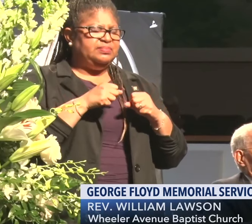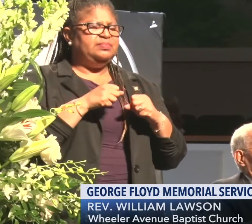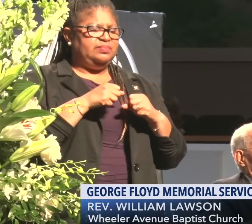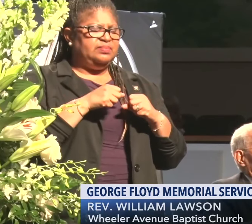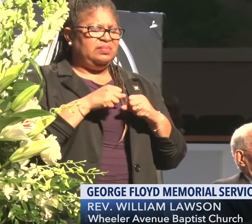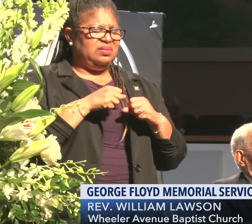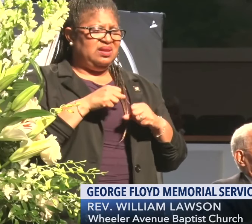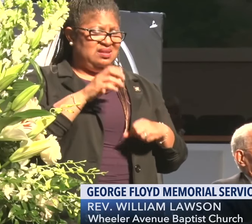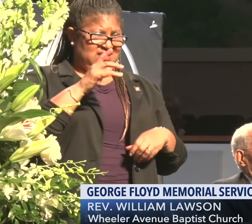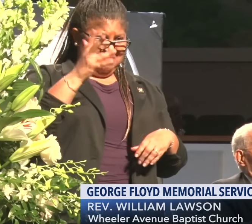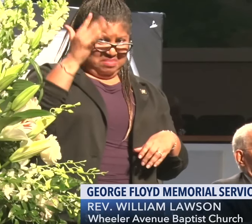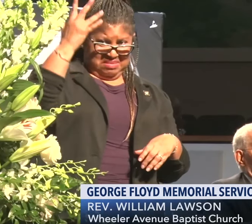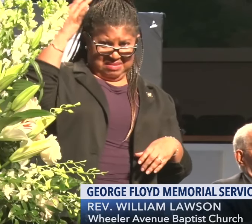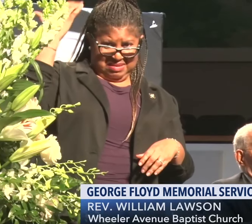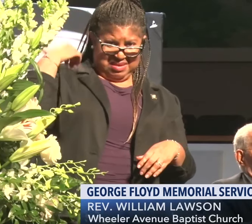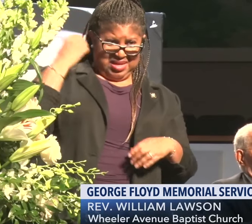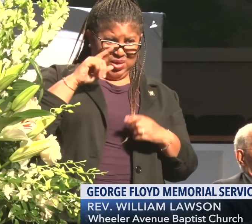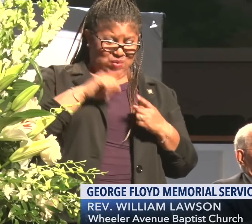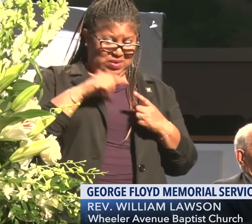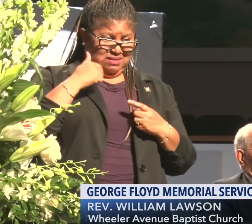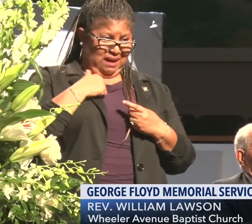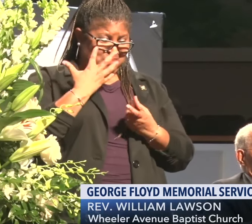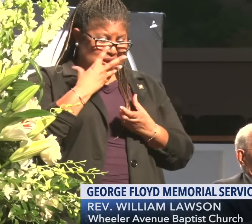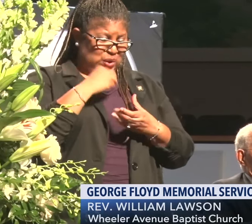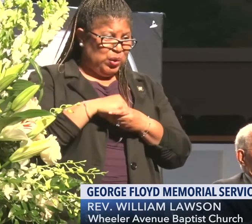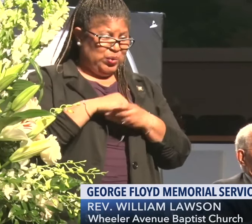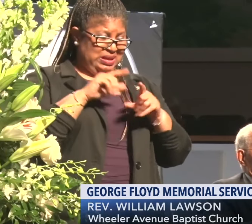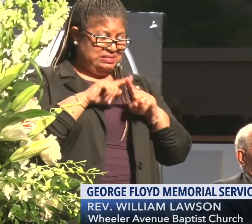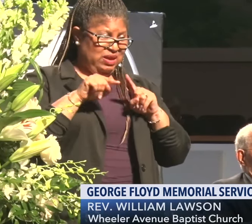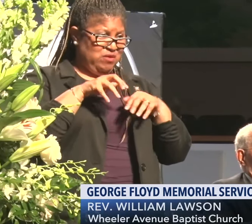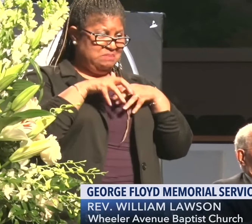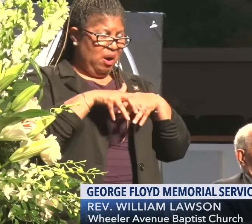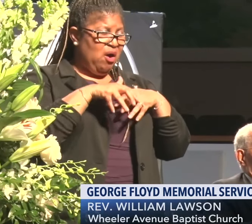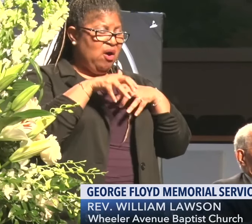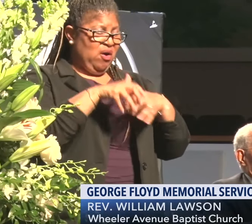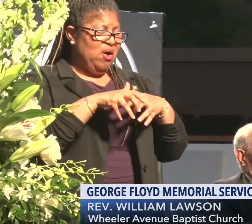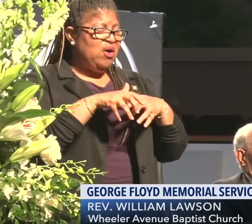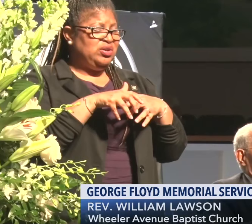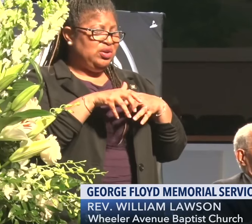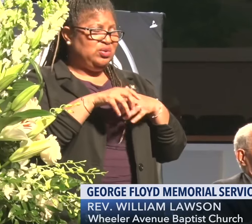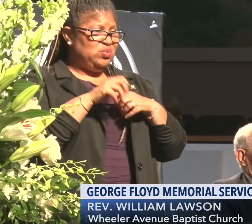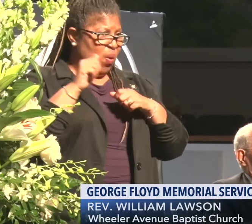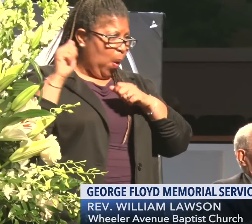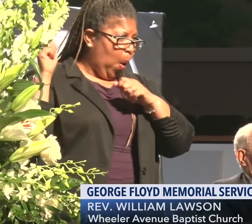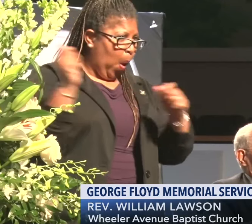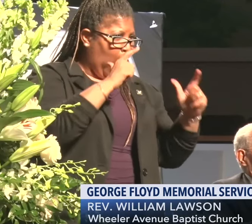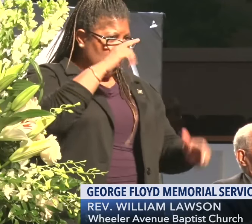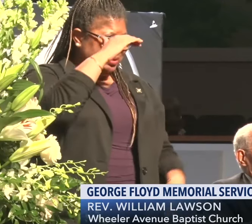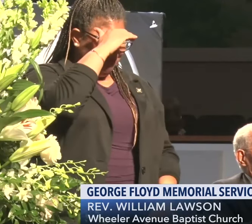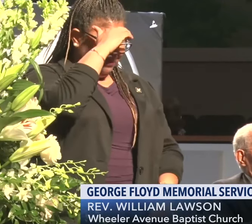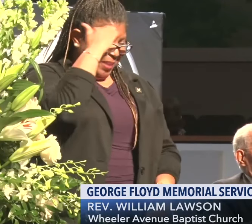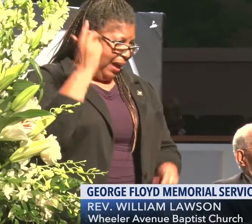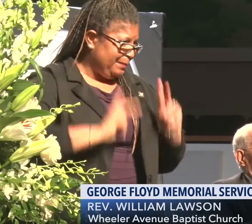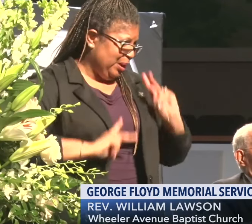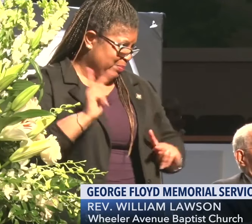And back in the days when I used to be part of marches, all the marches were black.